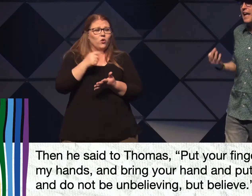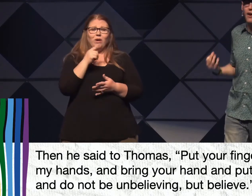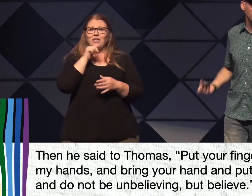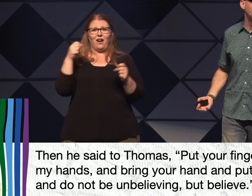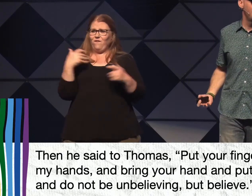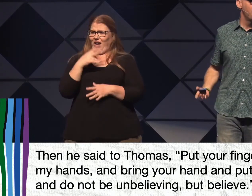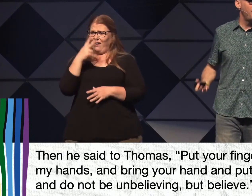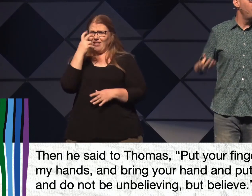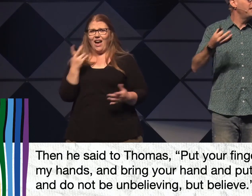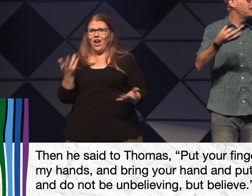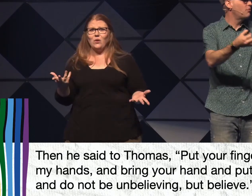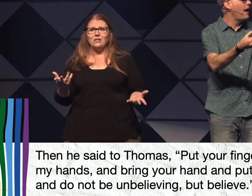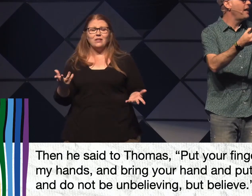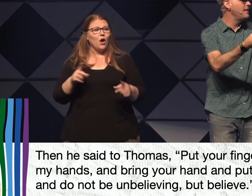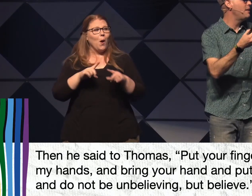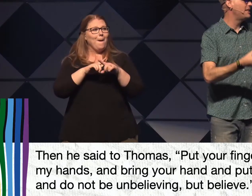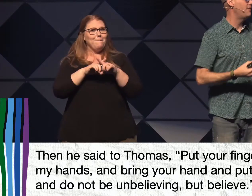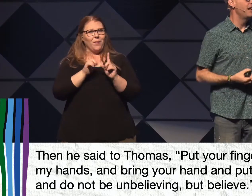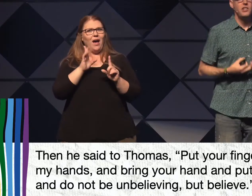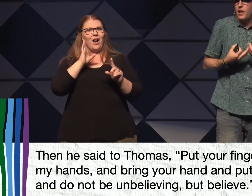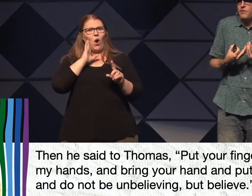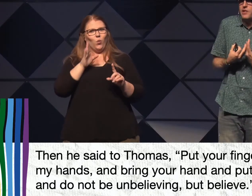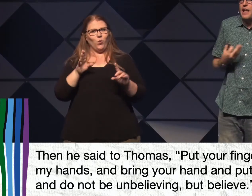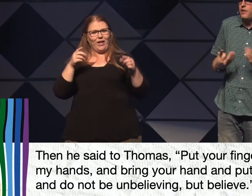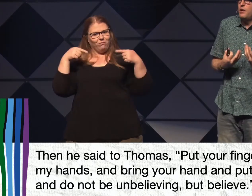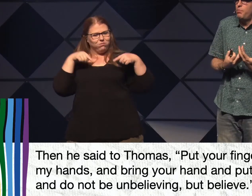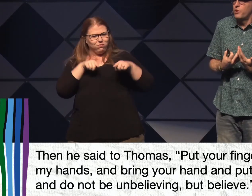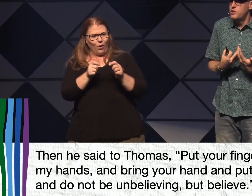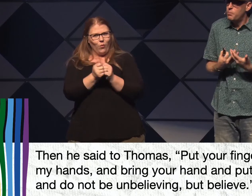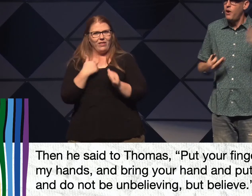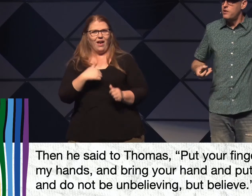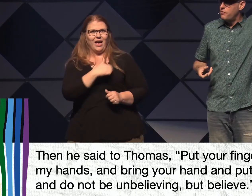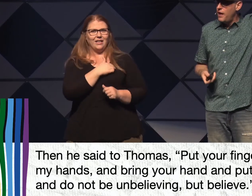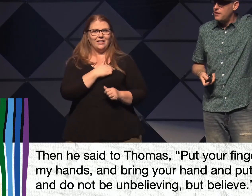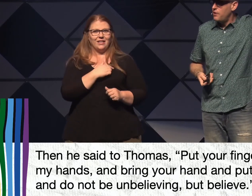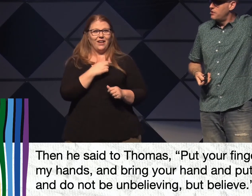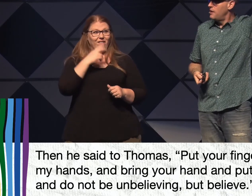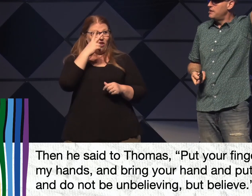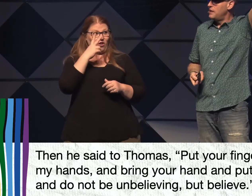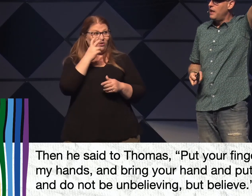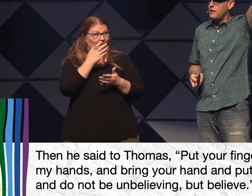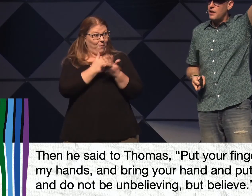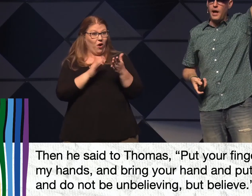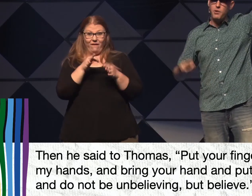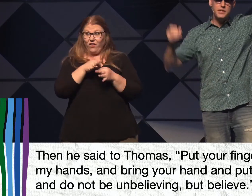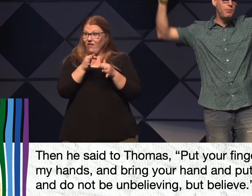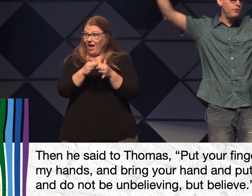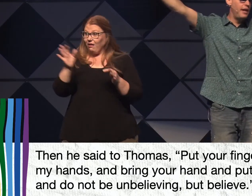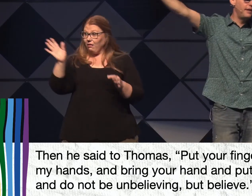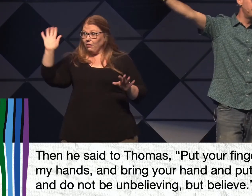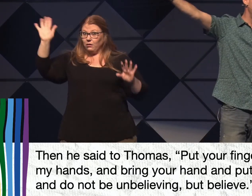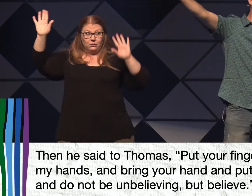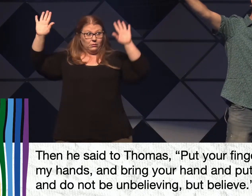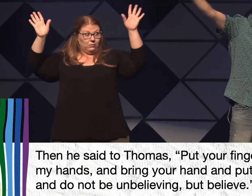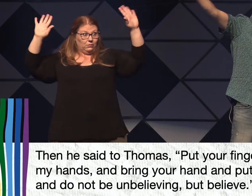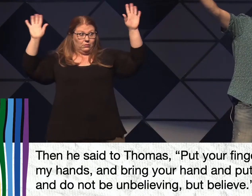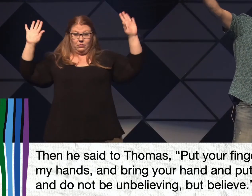of our doubts, but will meet us right in the midst of it. Y'all ever doubted a portion or part of your faith? Raise your hand up nice and high. I'll raise up both